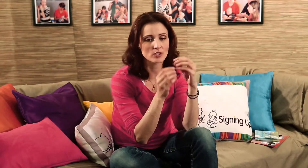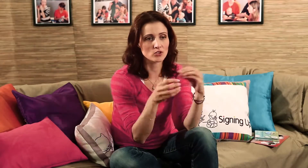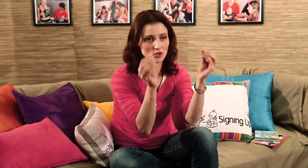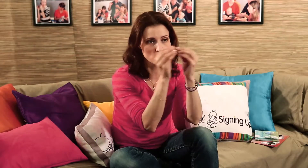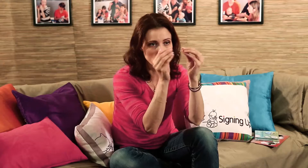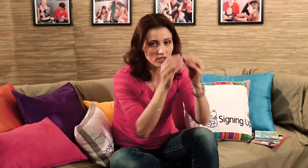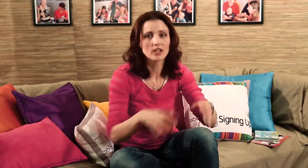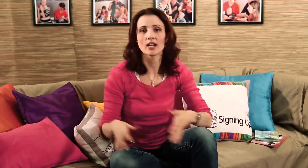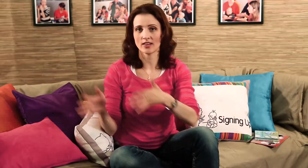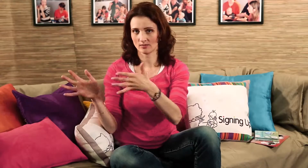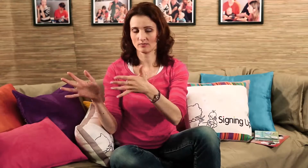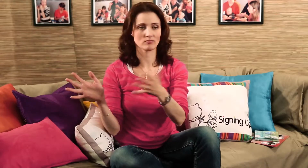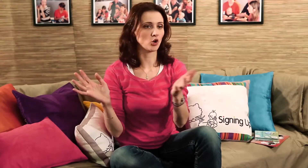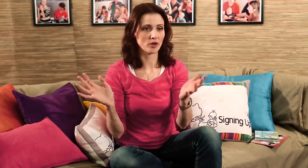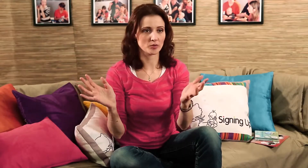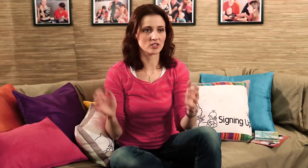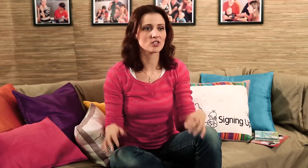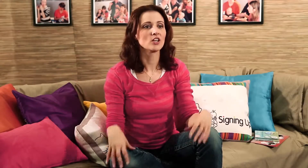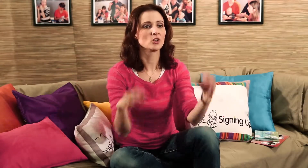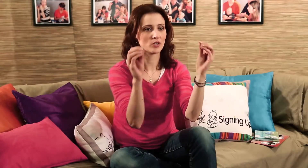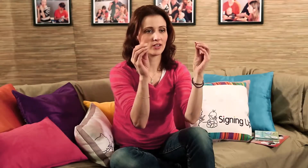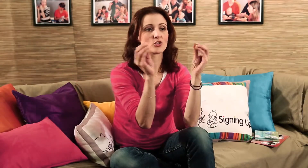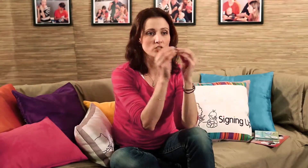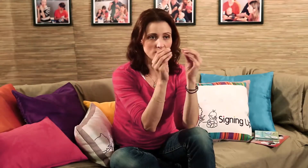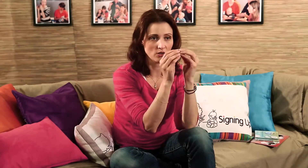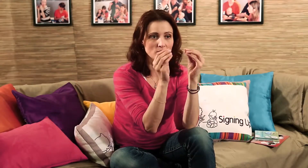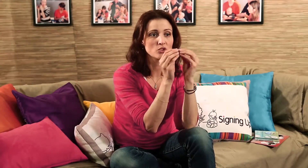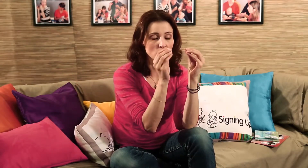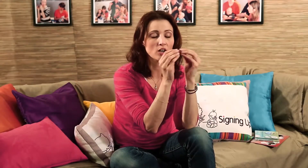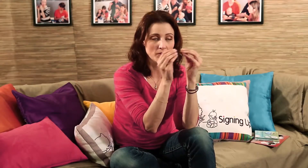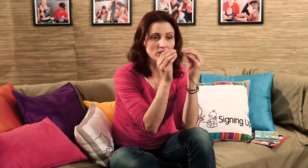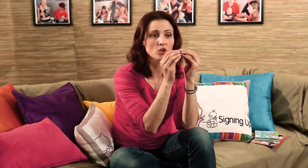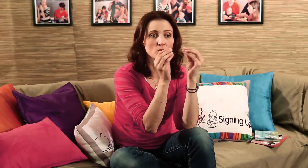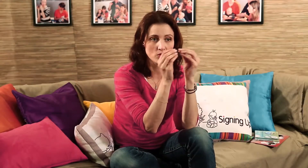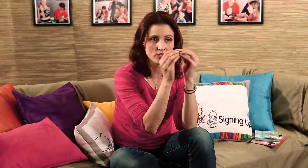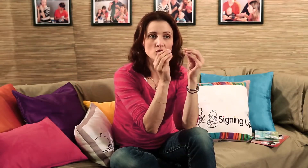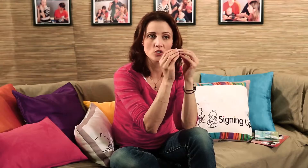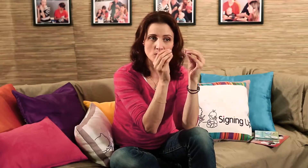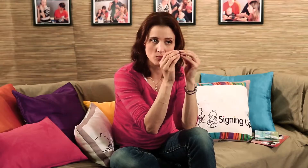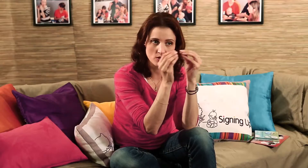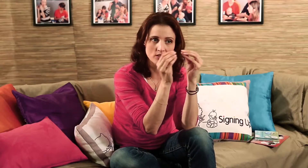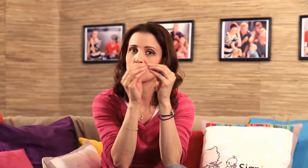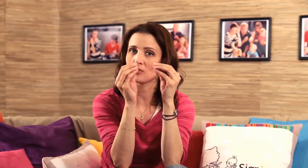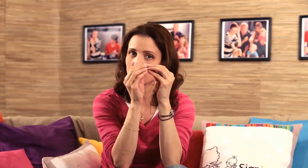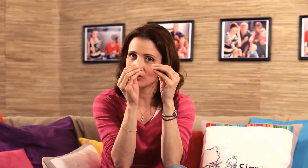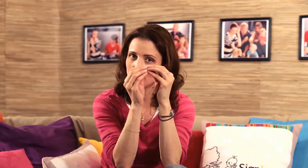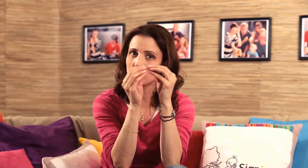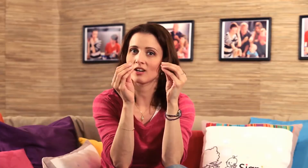want to just go more and then go about your business. You want to then stretch it out and talk about it and go, more? You sure you want more? Do you want more food? Are